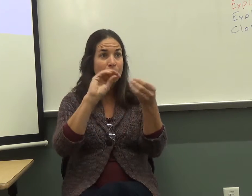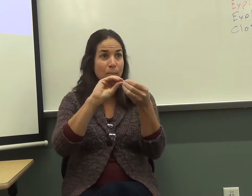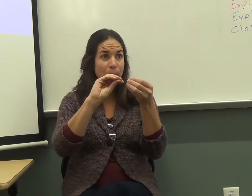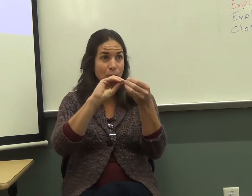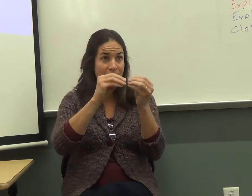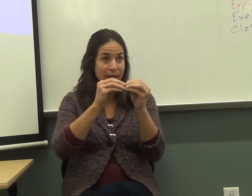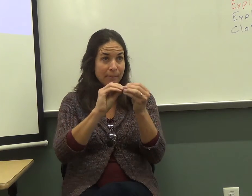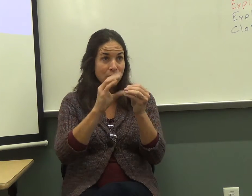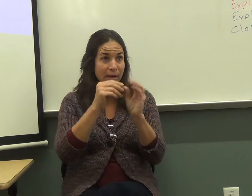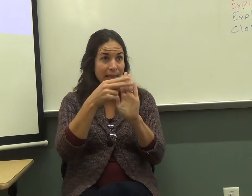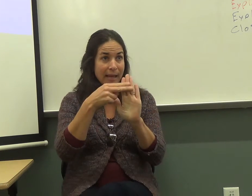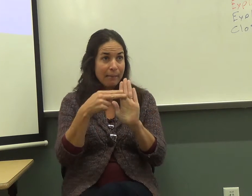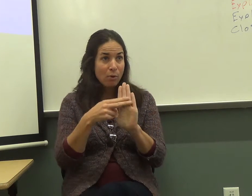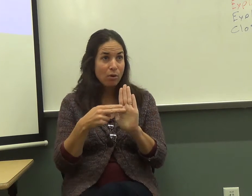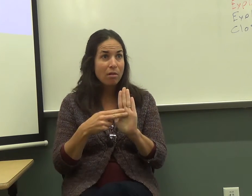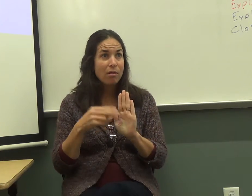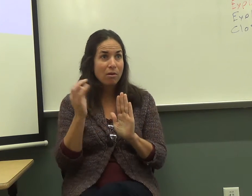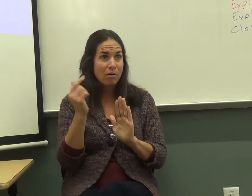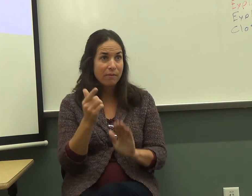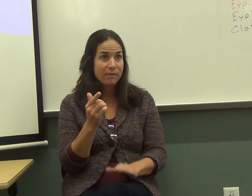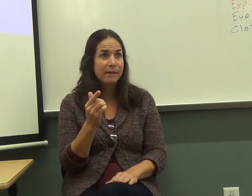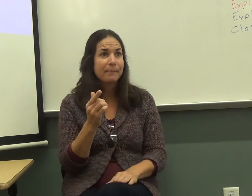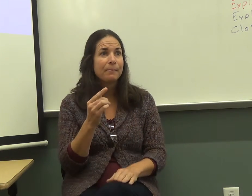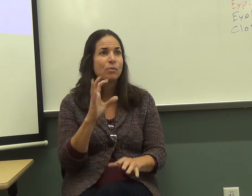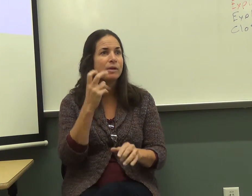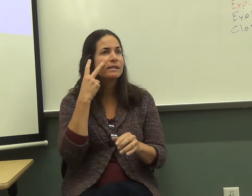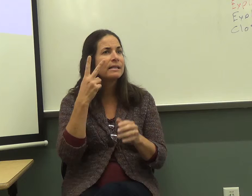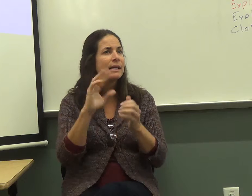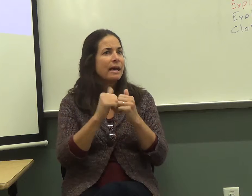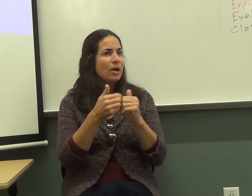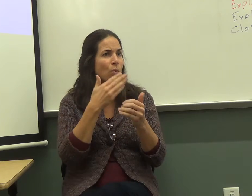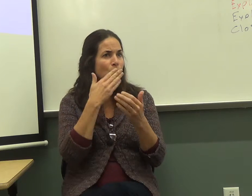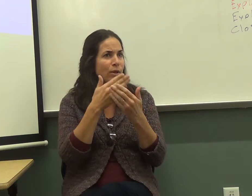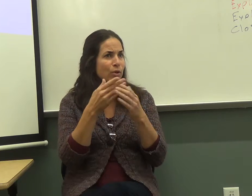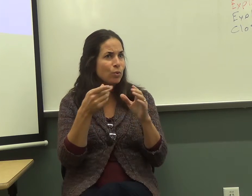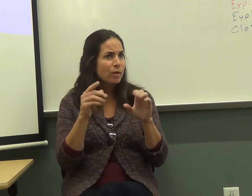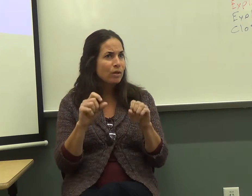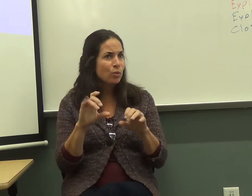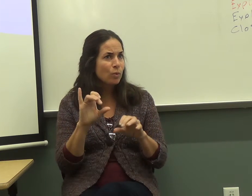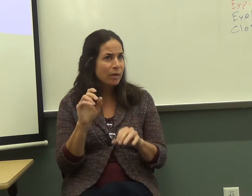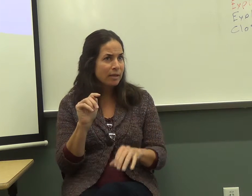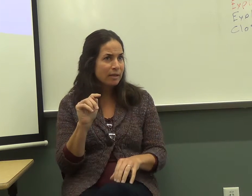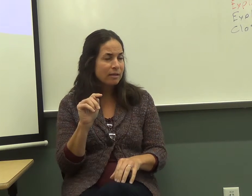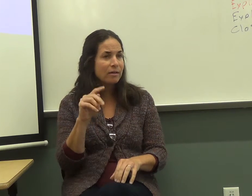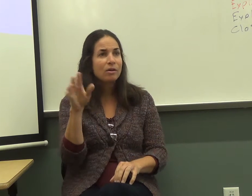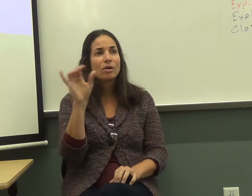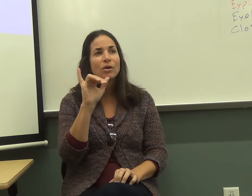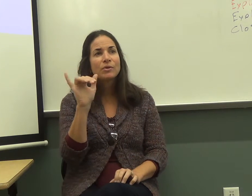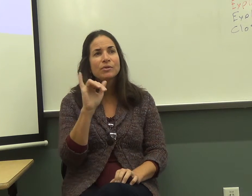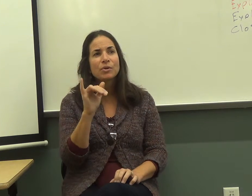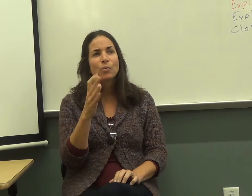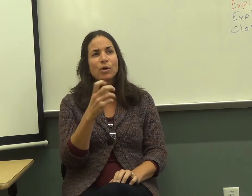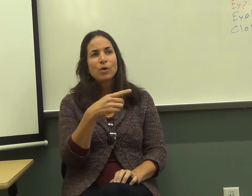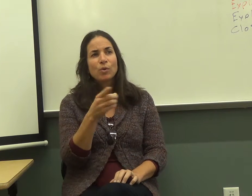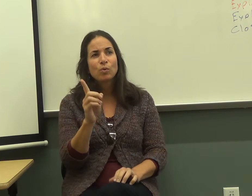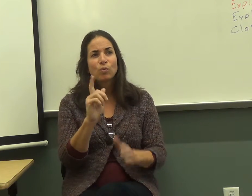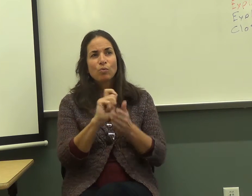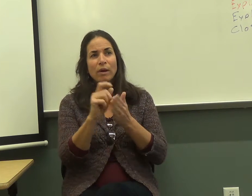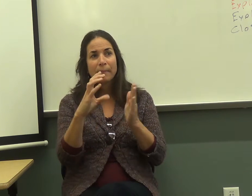2 reasons. First of all, I want to see how well you can do it. Second of all, I would like to have you write a paragraph